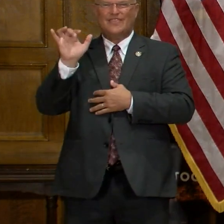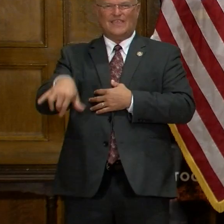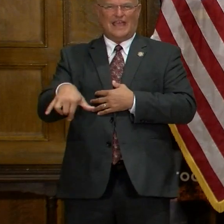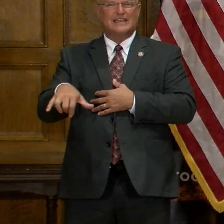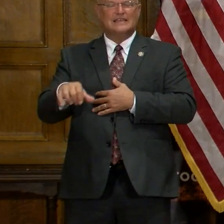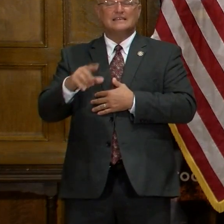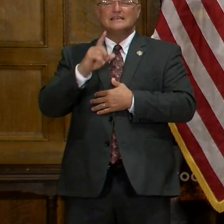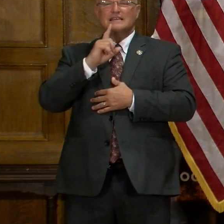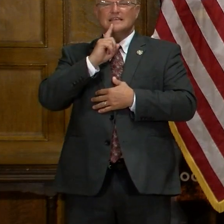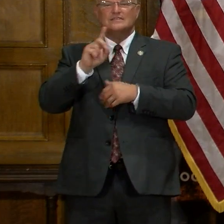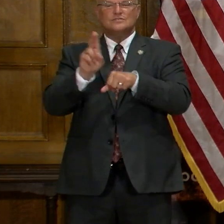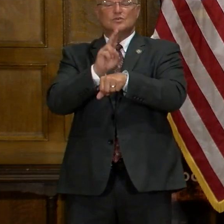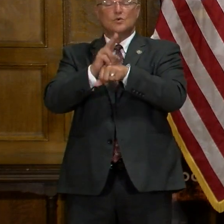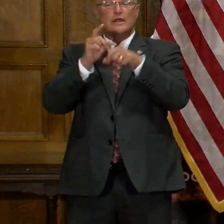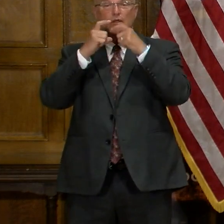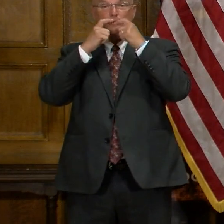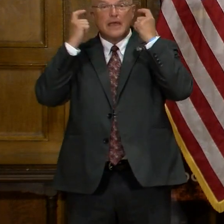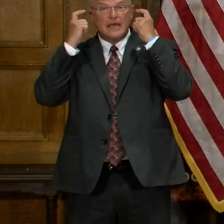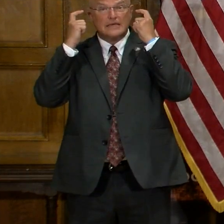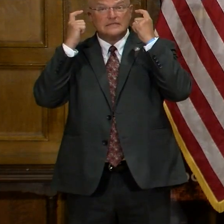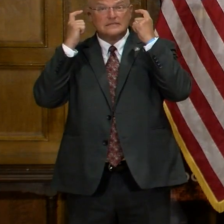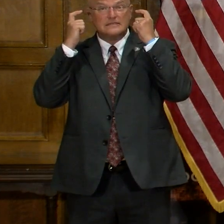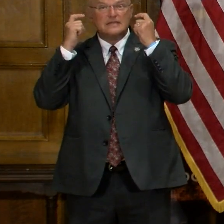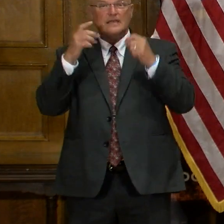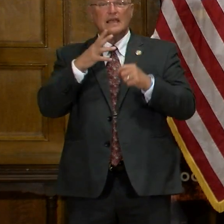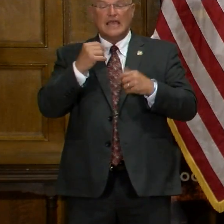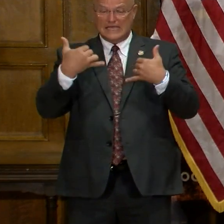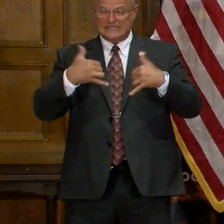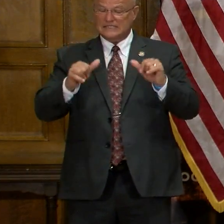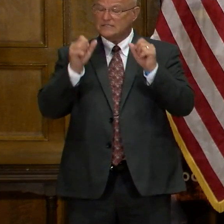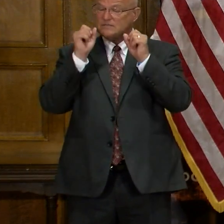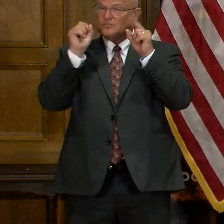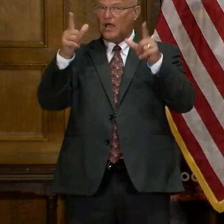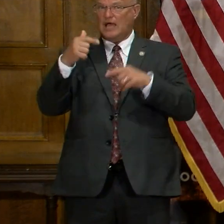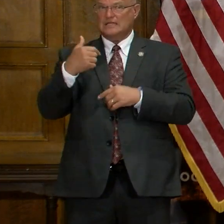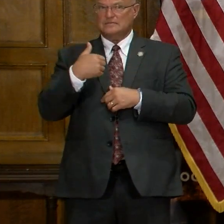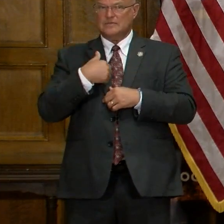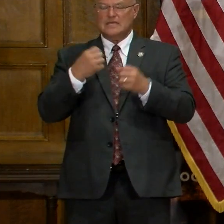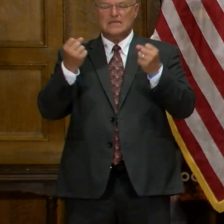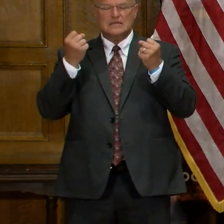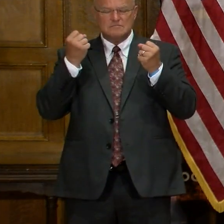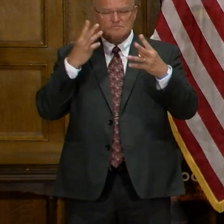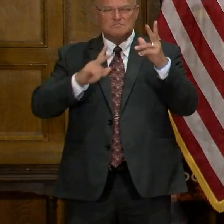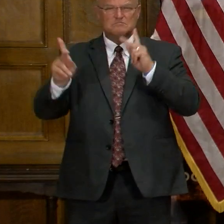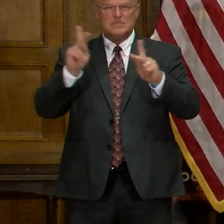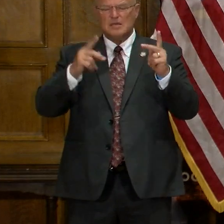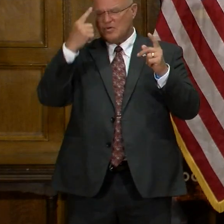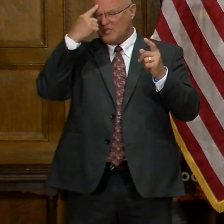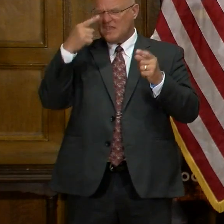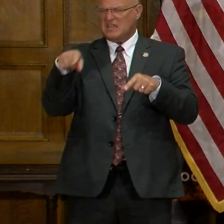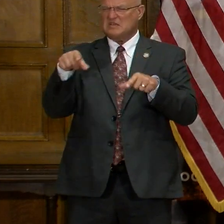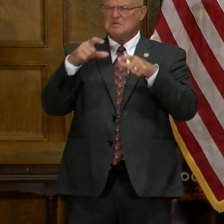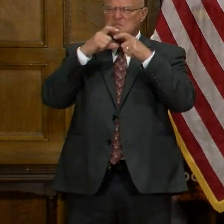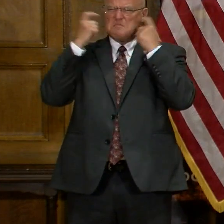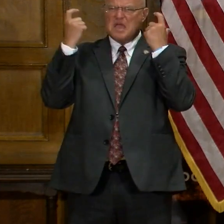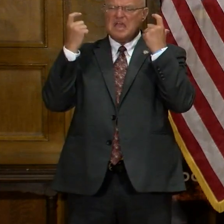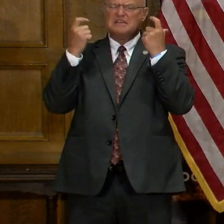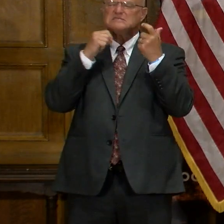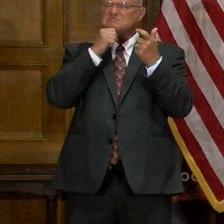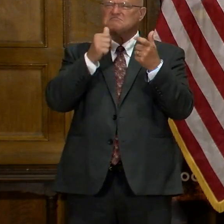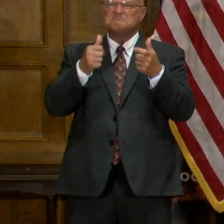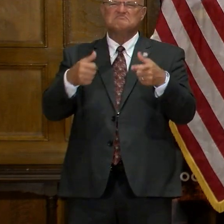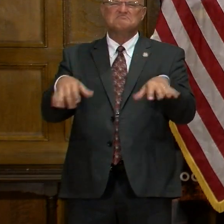And that is simply to wear a mask. And it's still surprising me as to how many people think wearing a mask